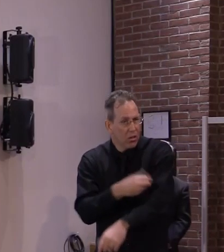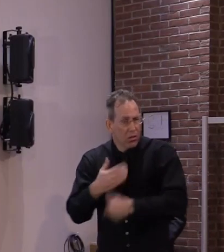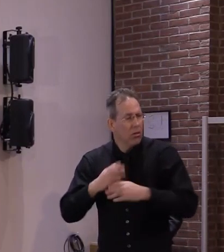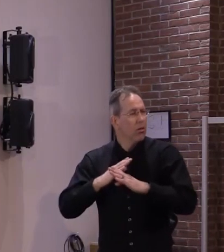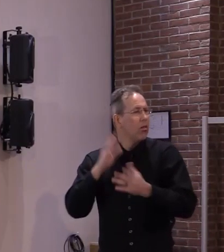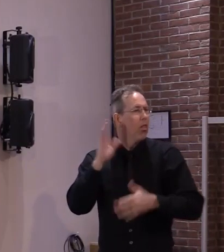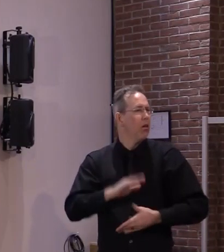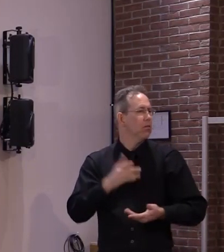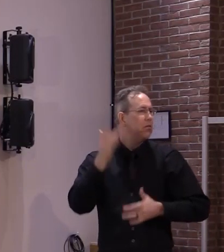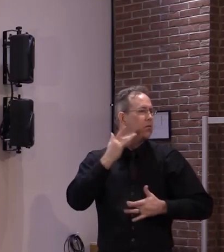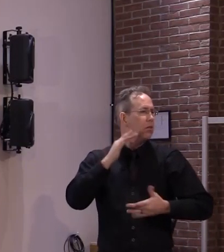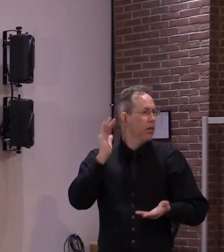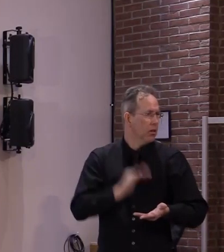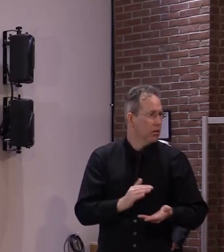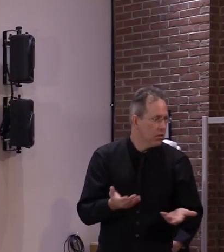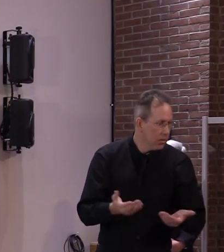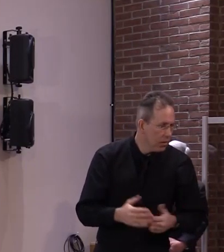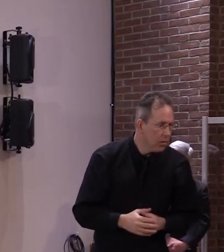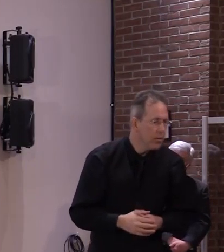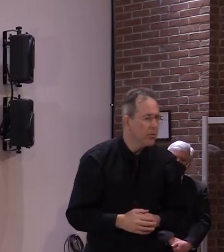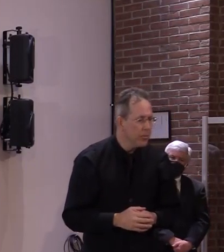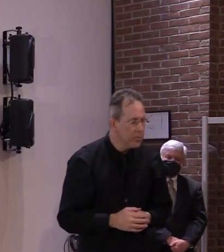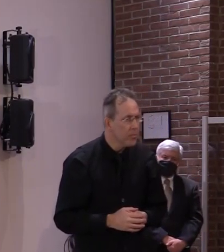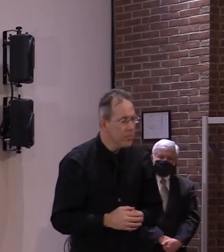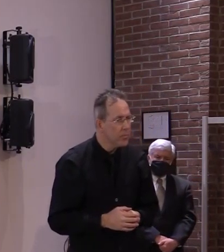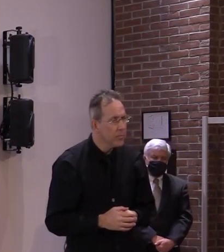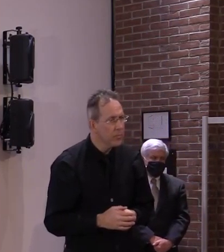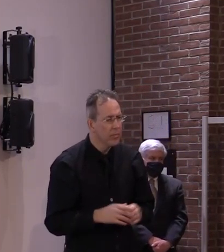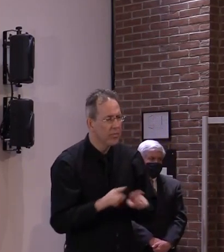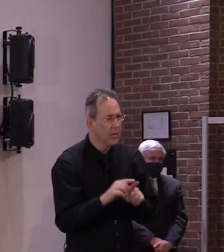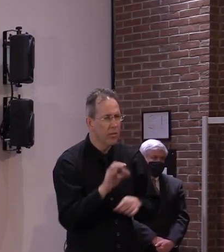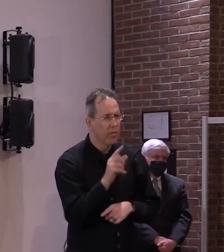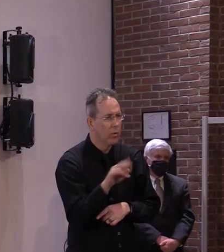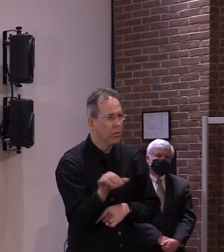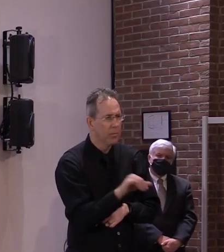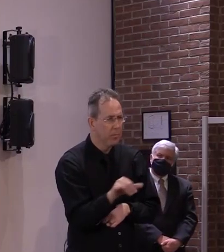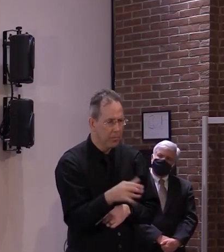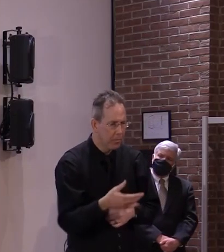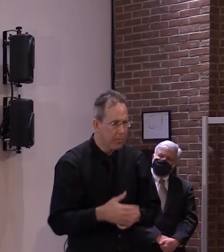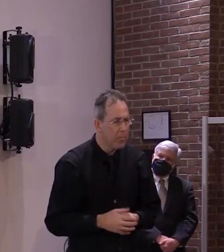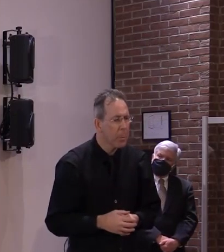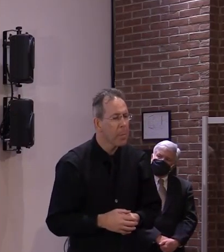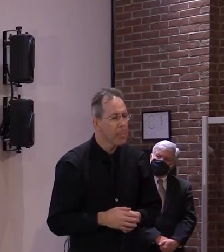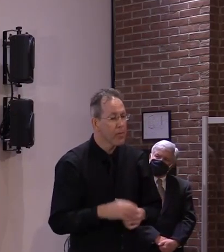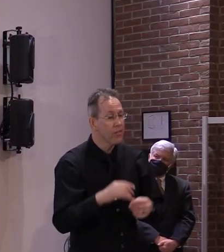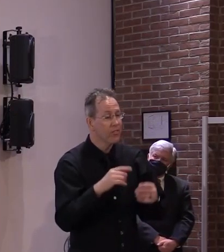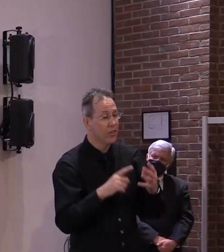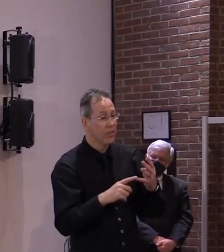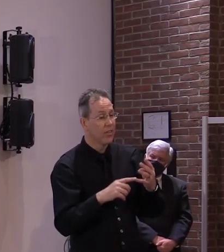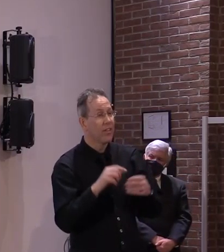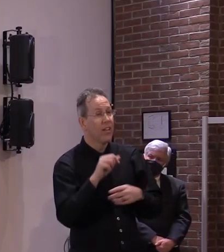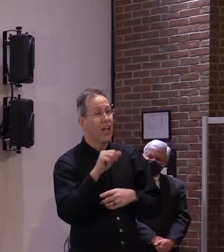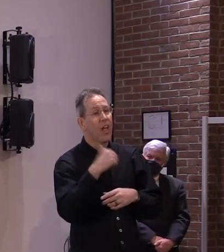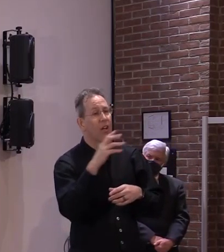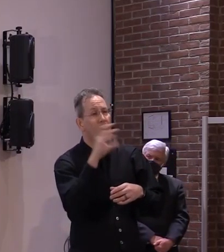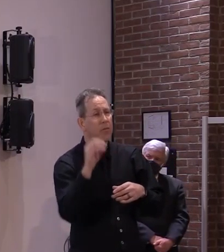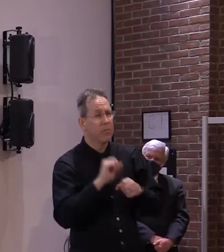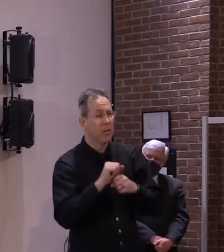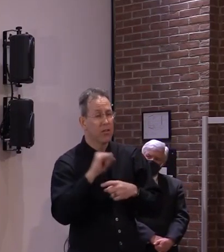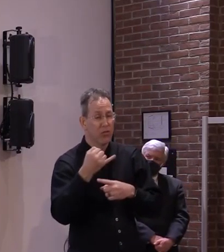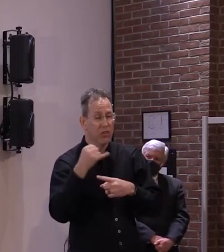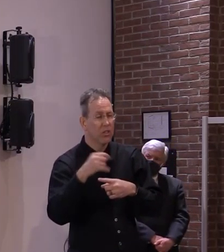including AstraZeneca, which hasn't yet made it to approval in this country. And they all measure pretty equally across the board